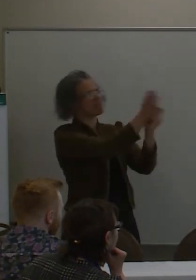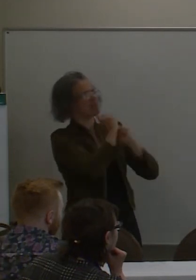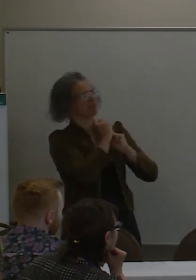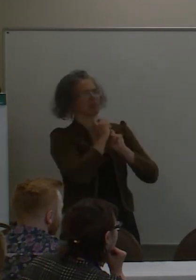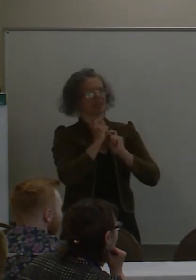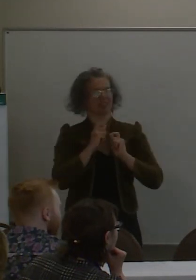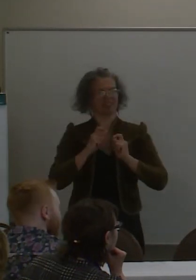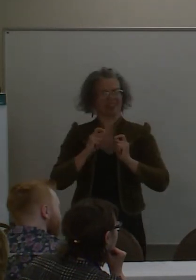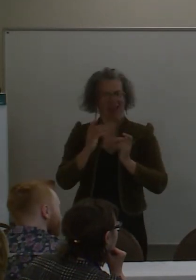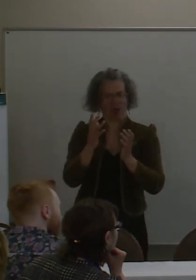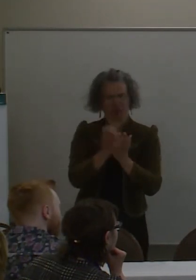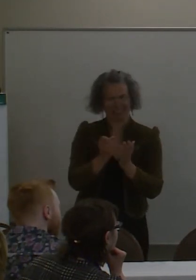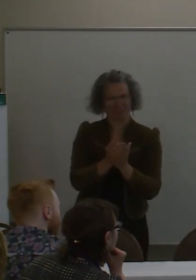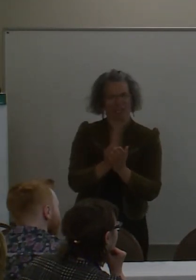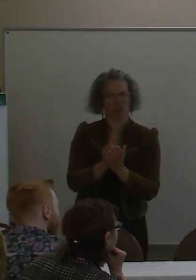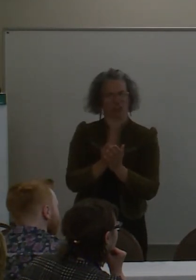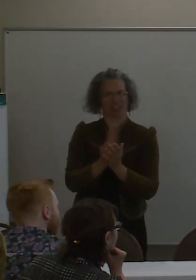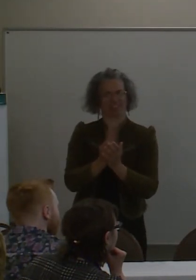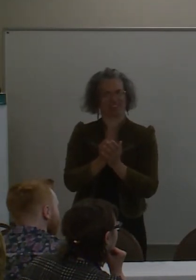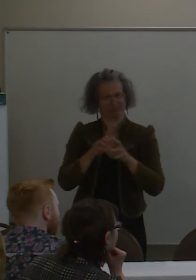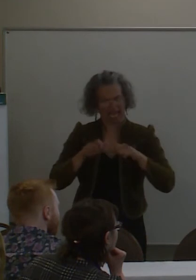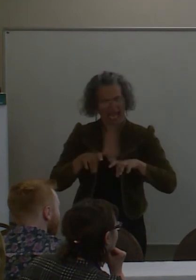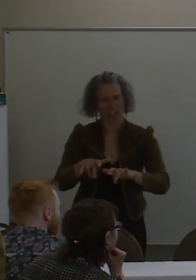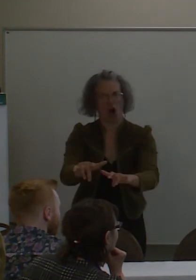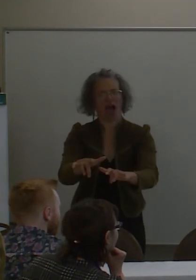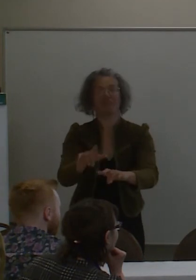public libraries just don't. So,